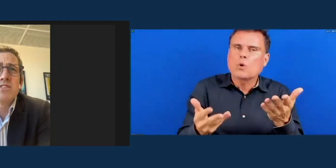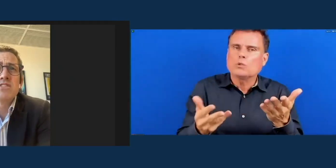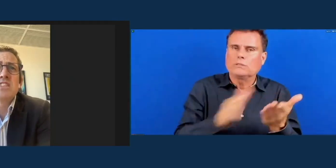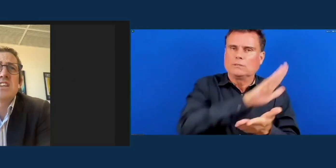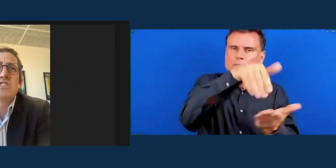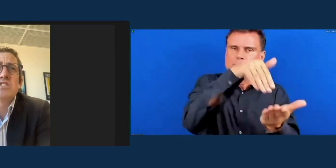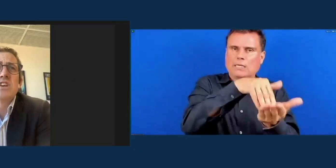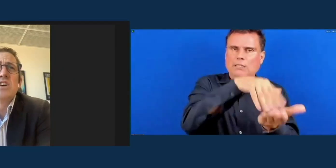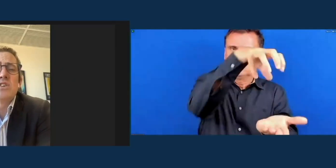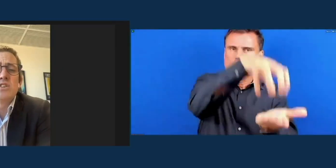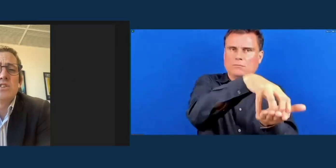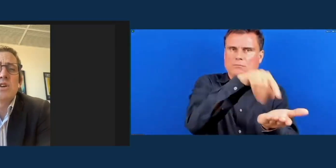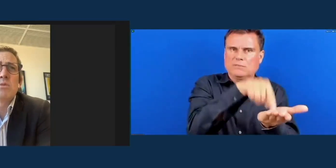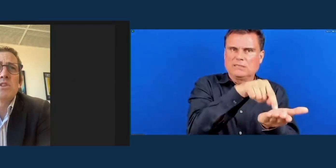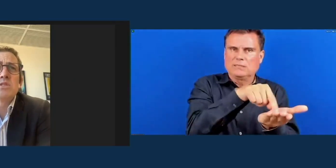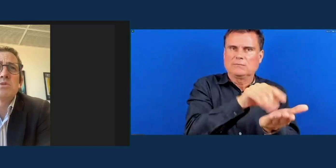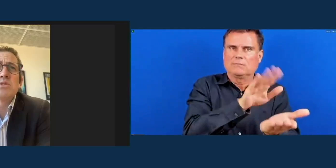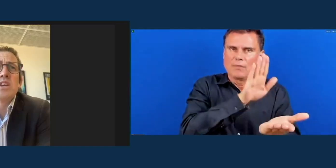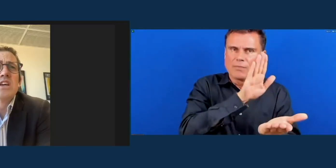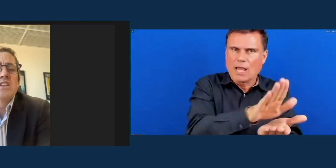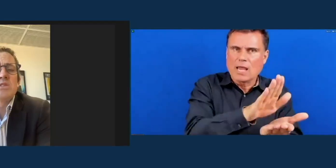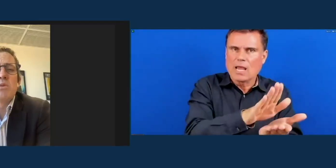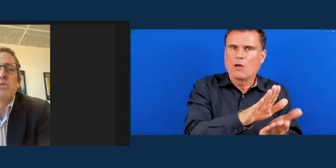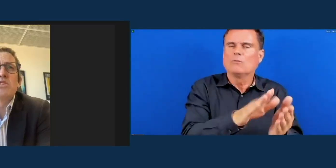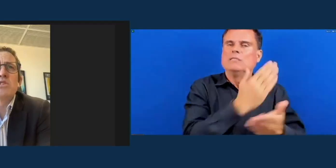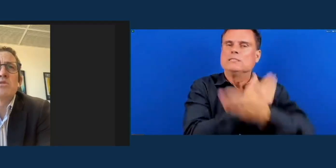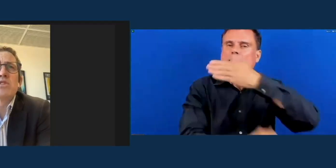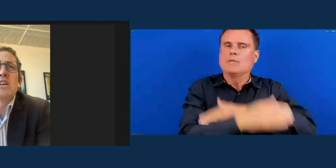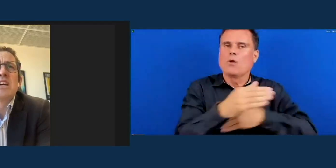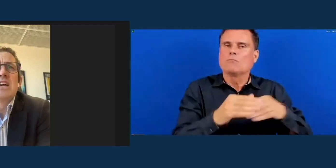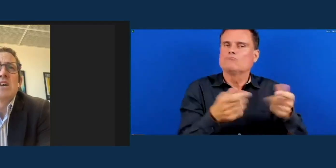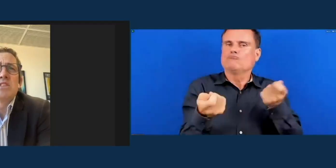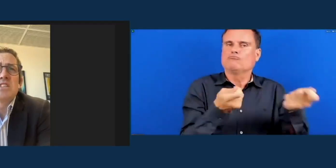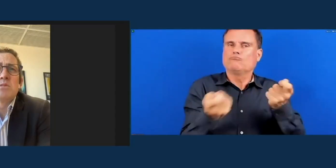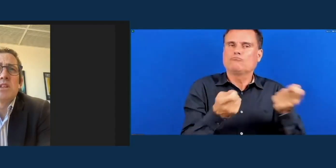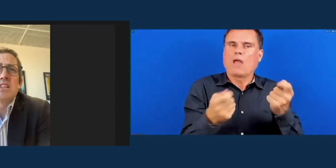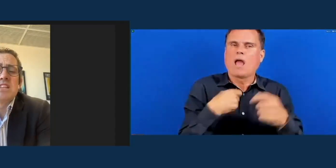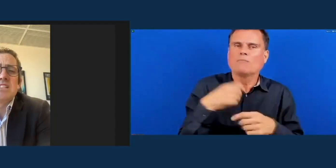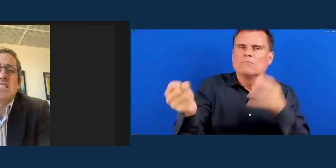included 50 teachers on UDL principles, support for children